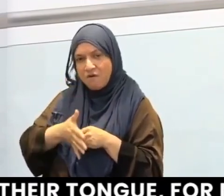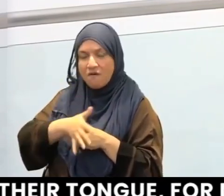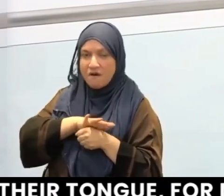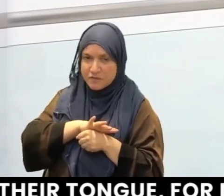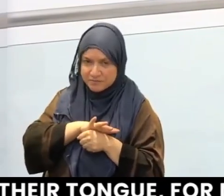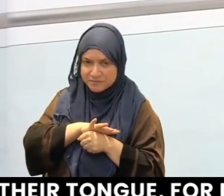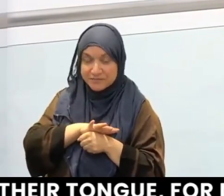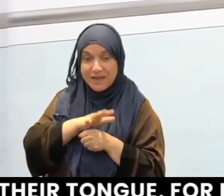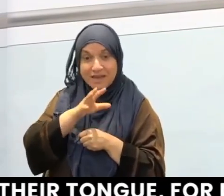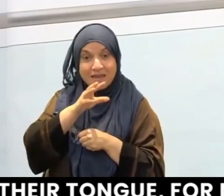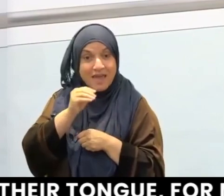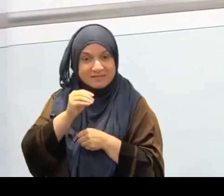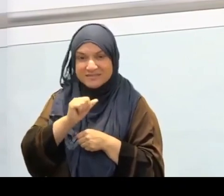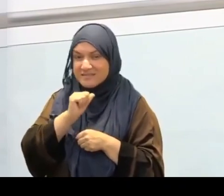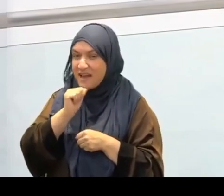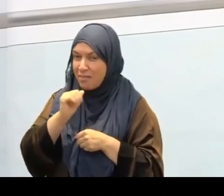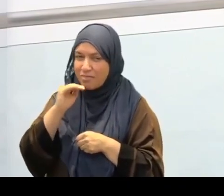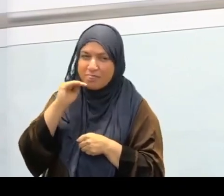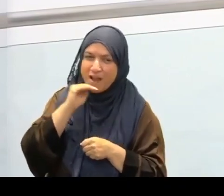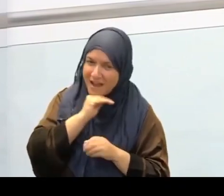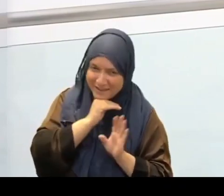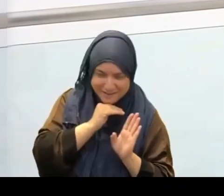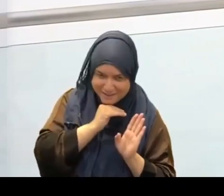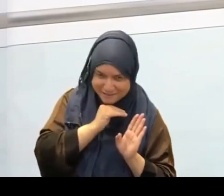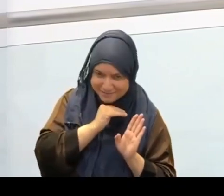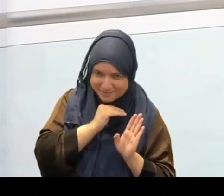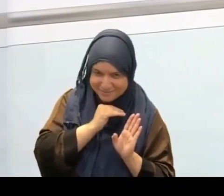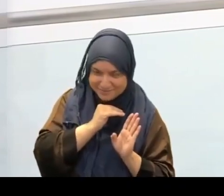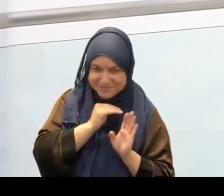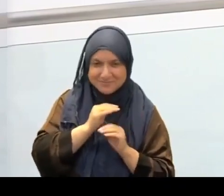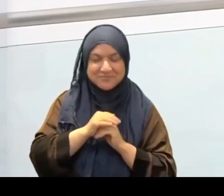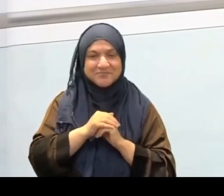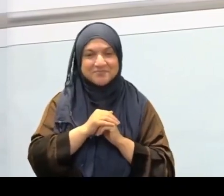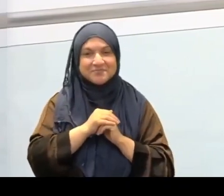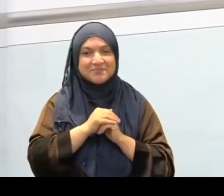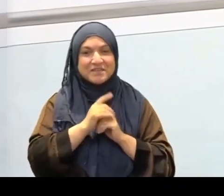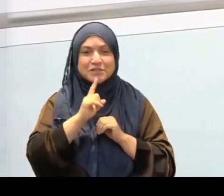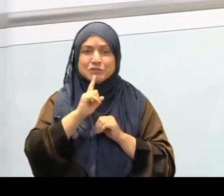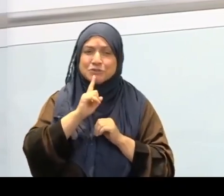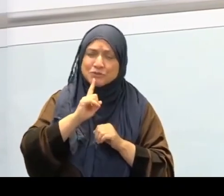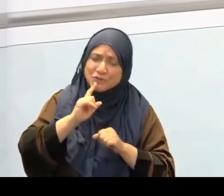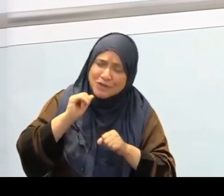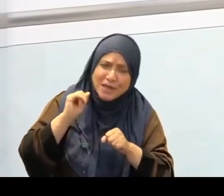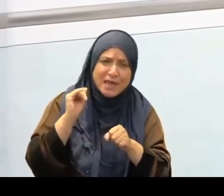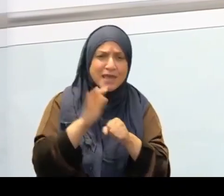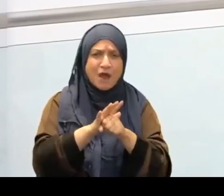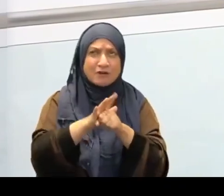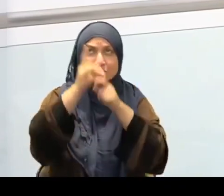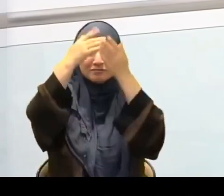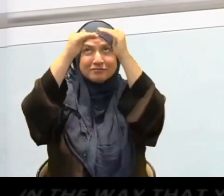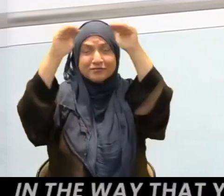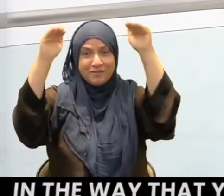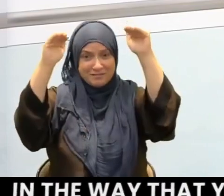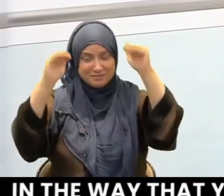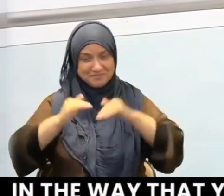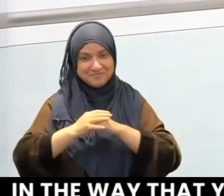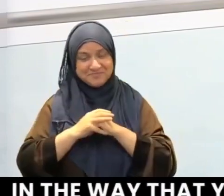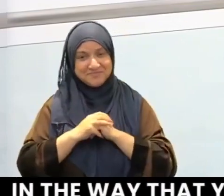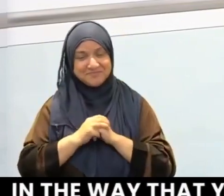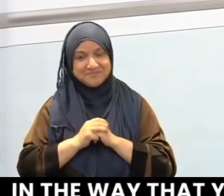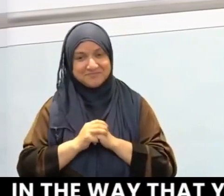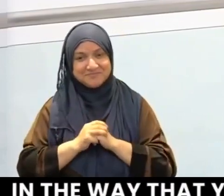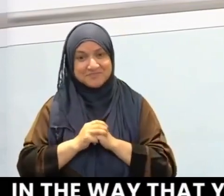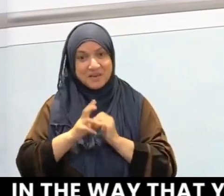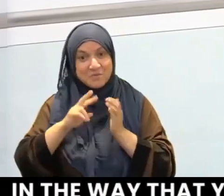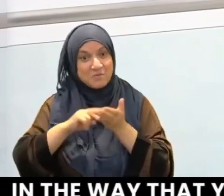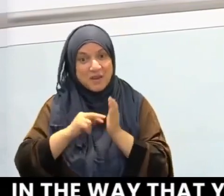that person Jannah. Meaning if you are able to gain control over yourself in these two regards, in the way that you use